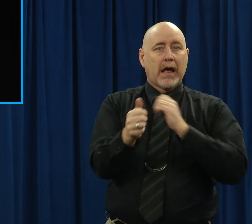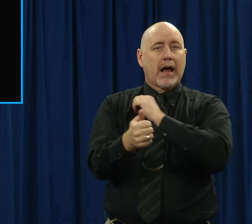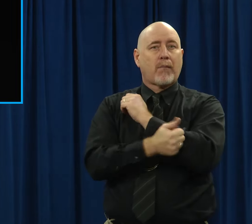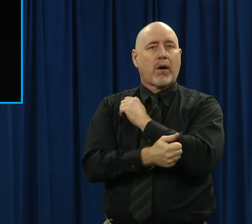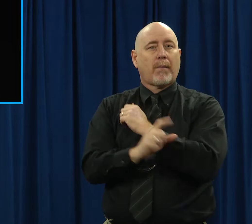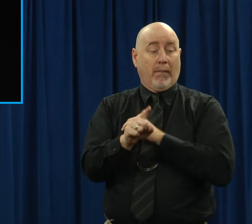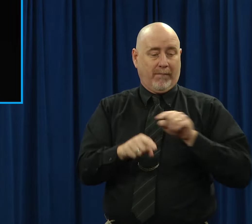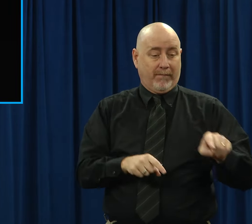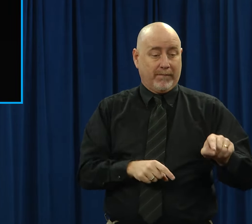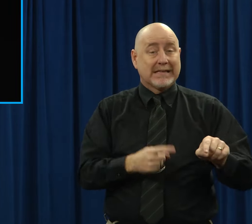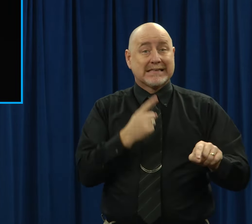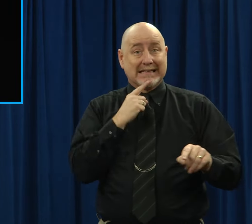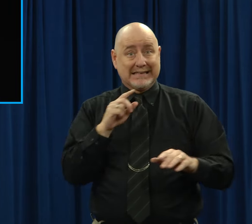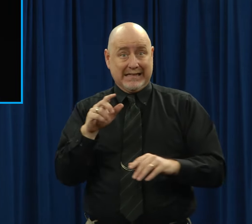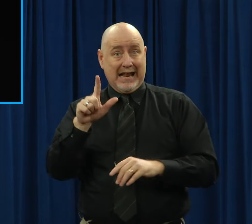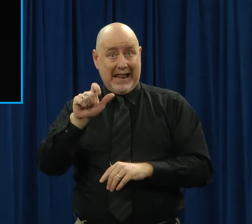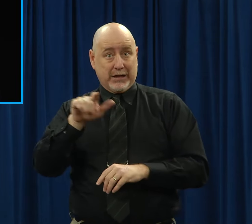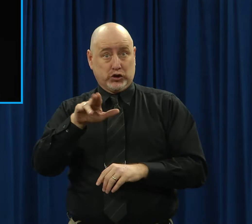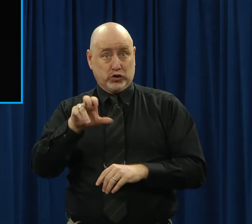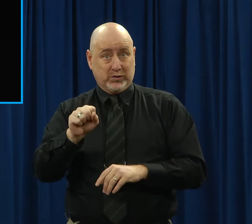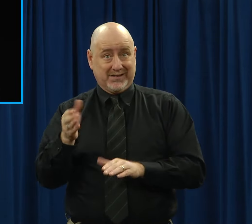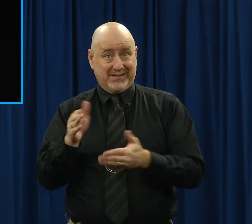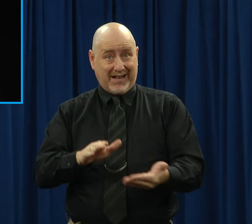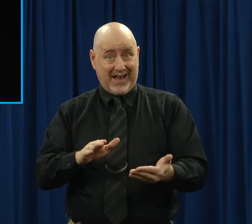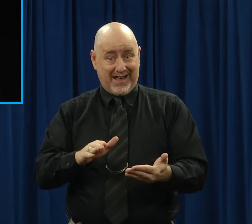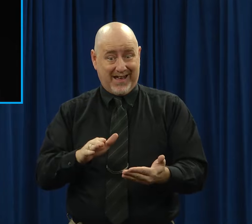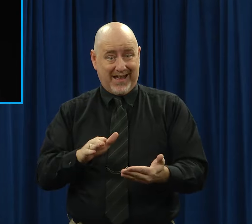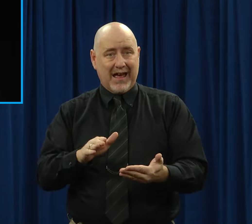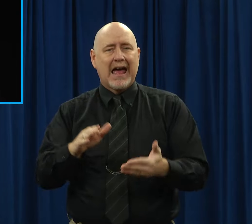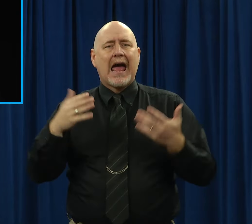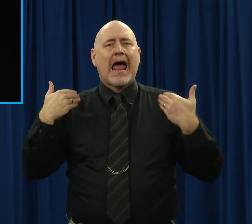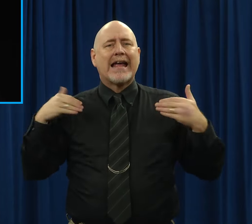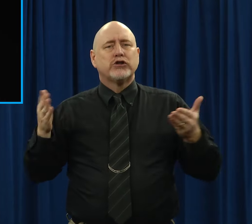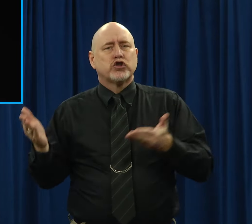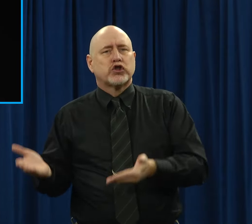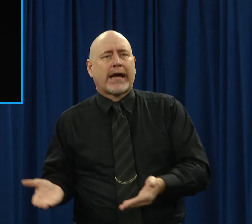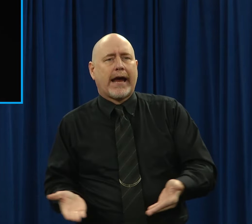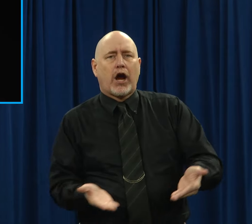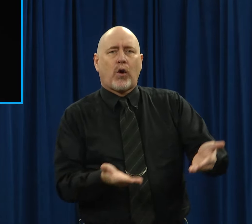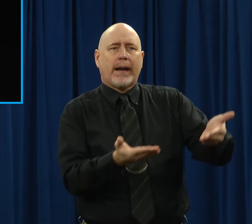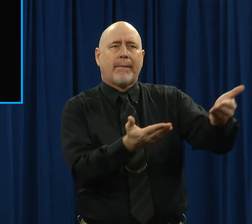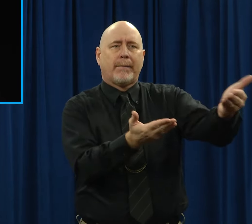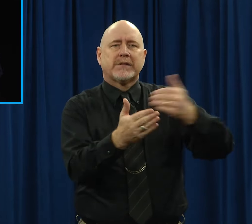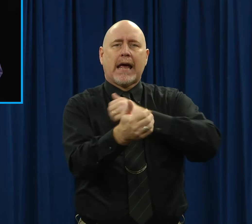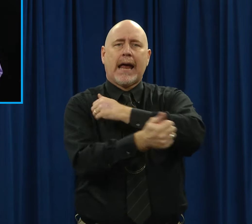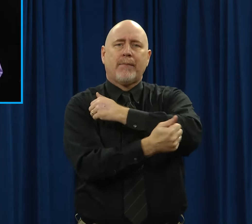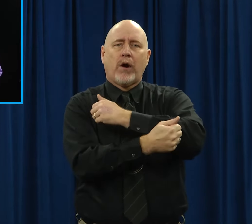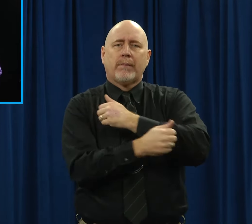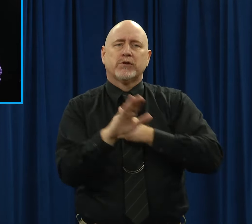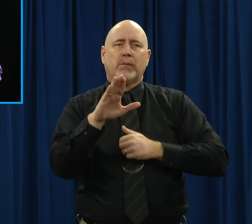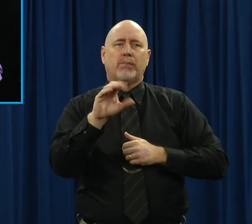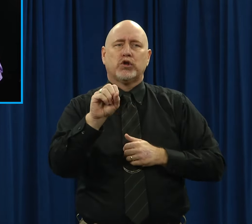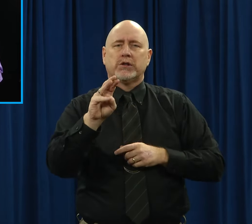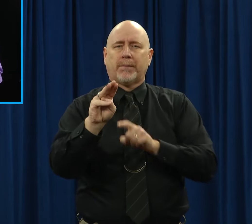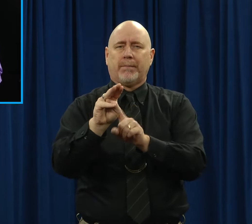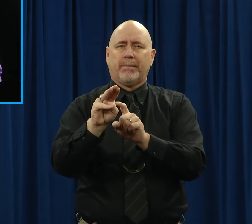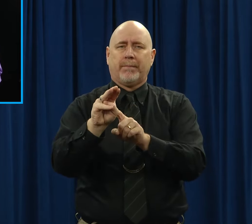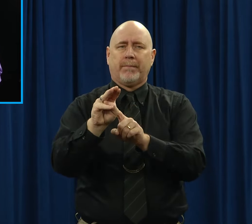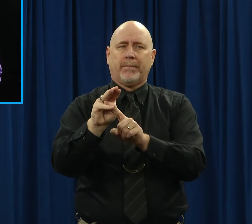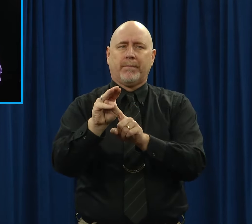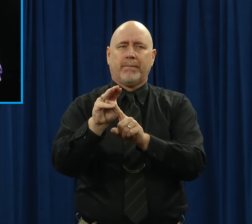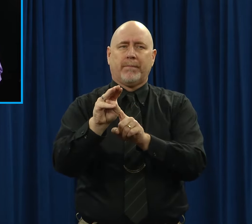taken. We're told that when Lazarus died, he was carried by angels to Abraham's